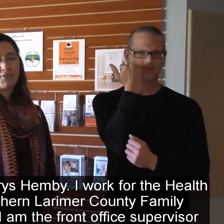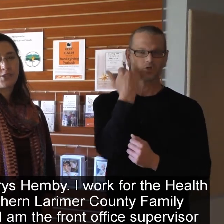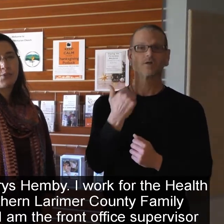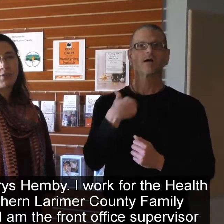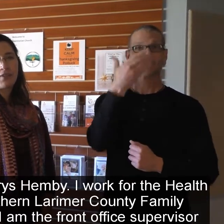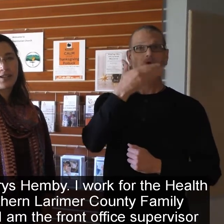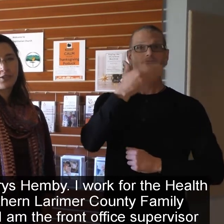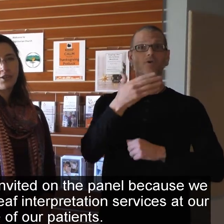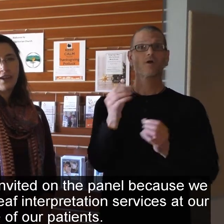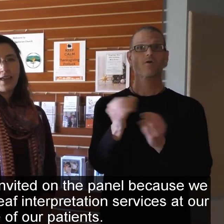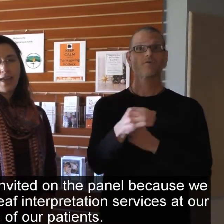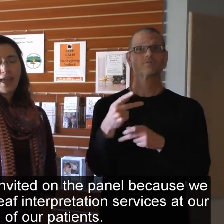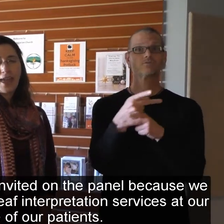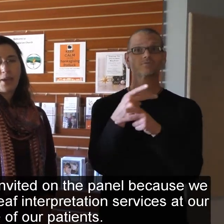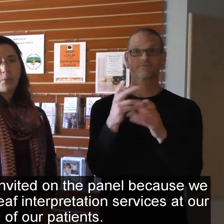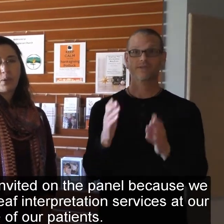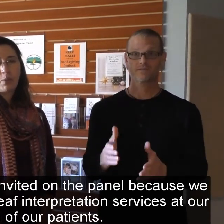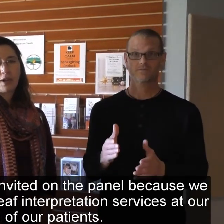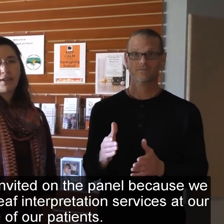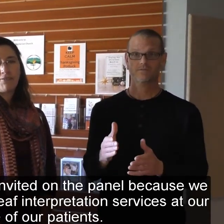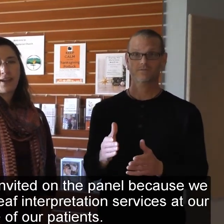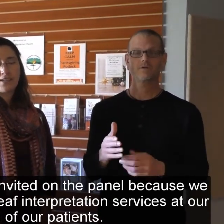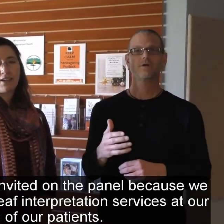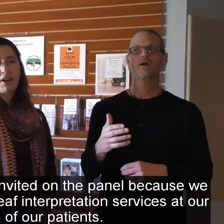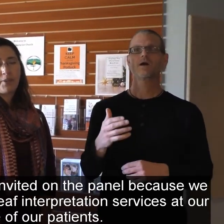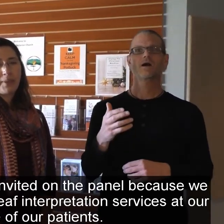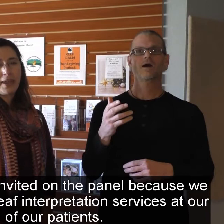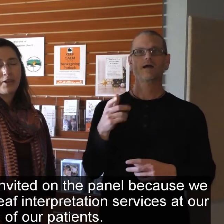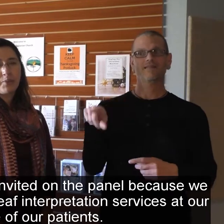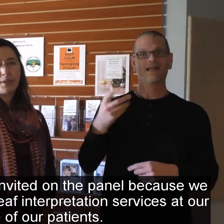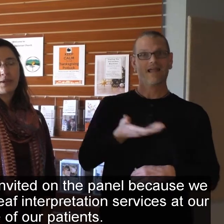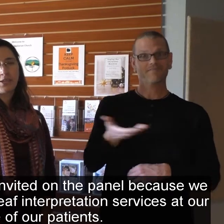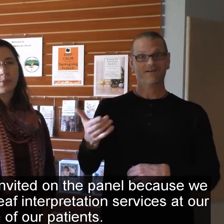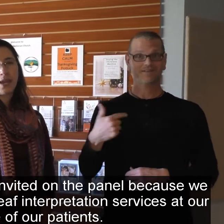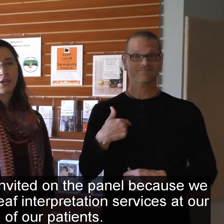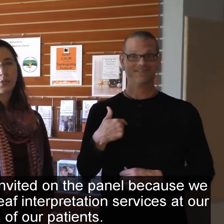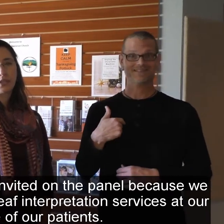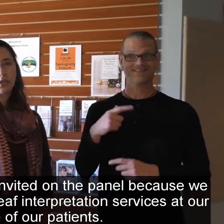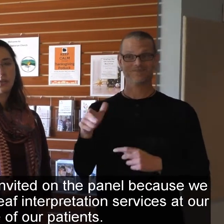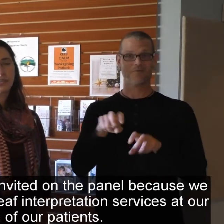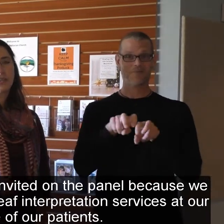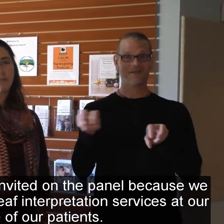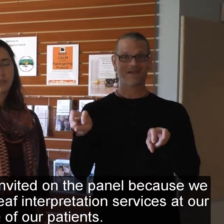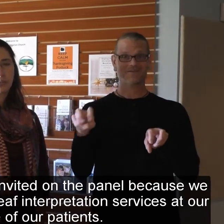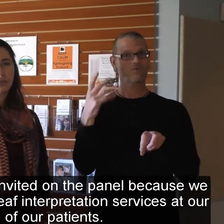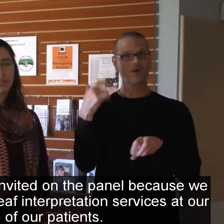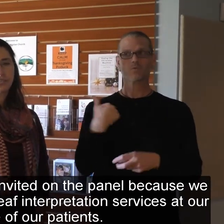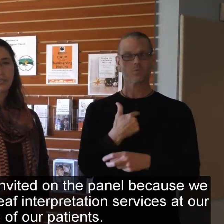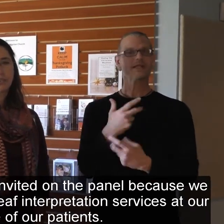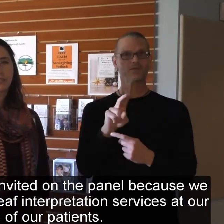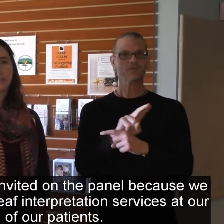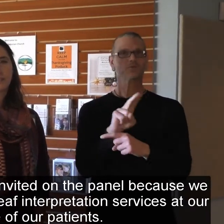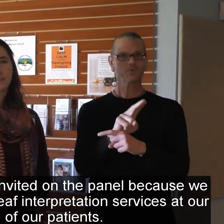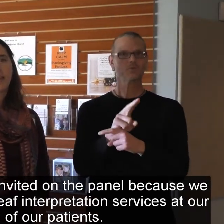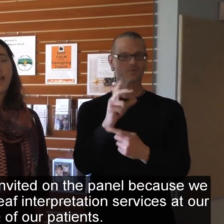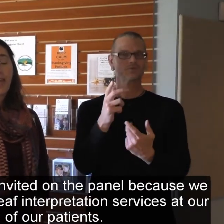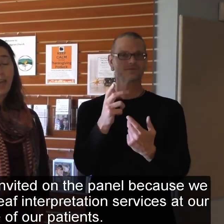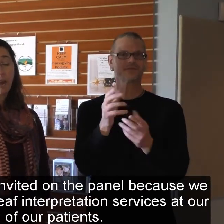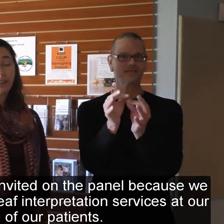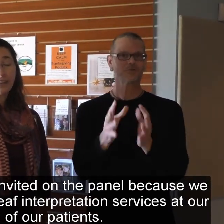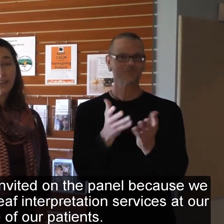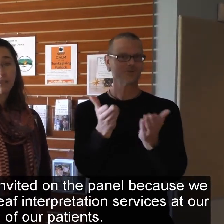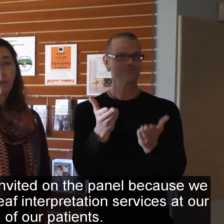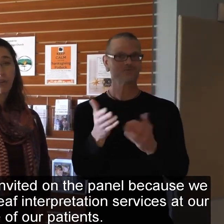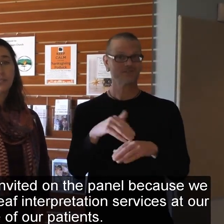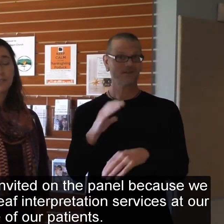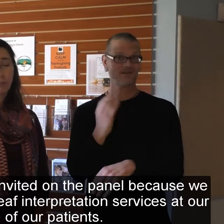front office supervisor, and we were invited on the panel because we actually use deaf interpretation services at